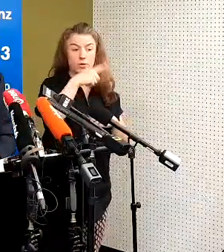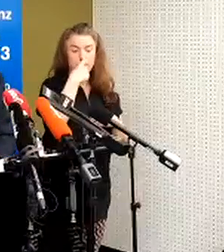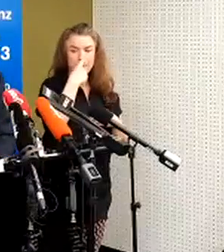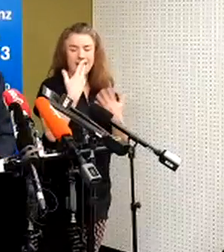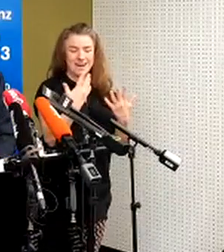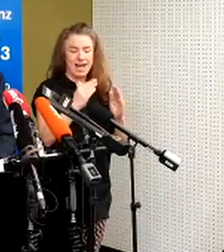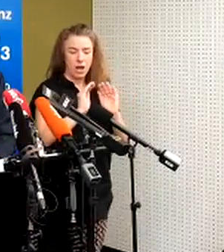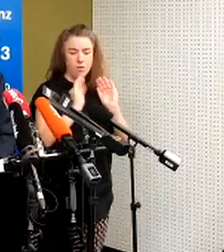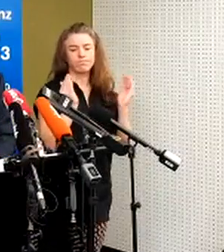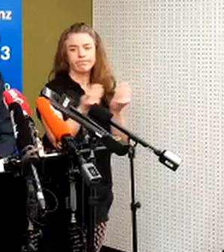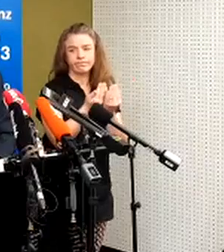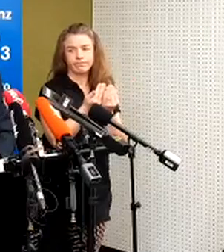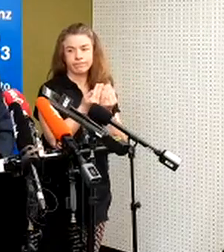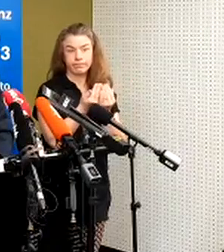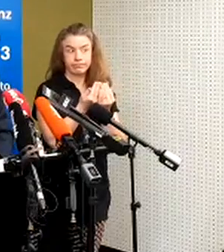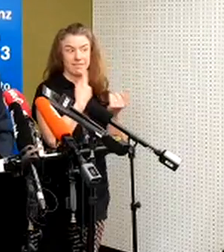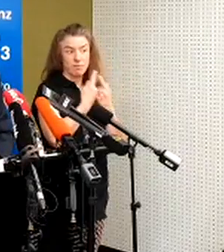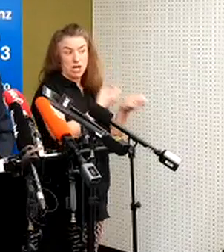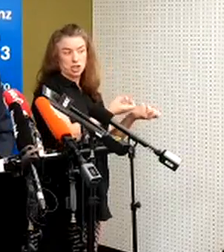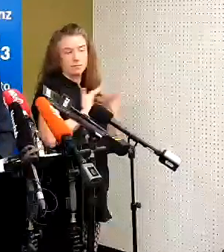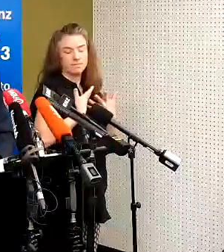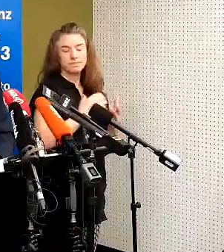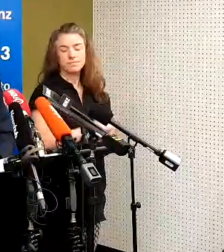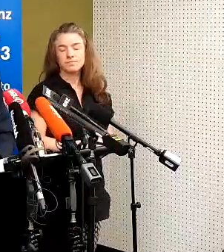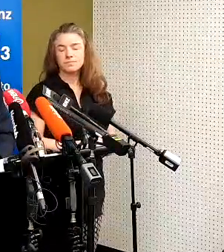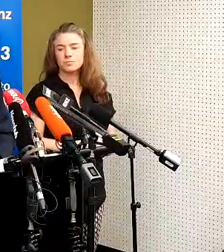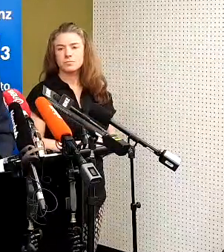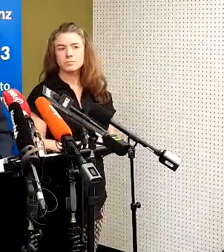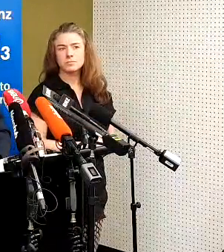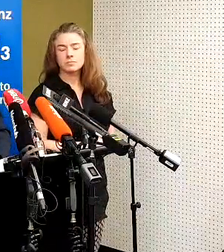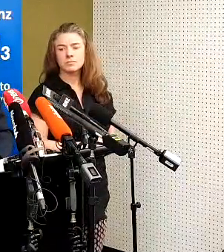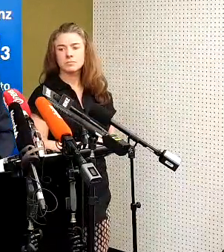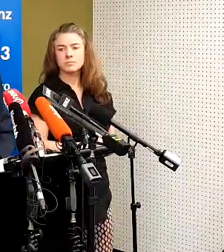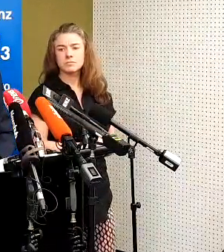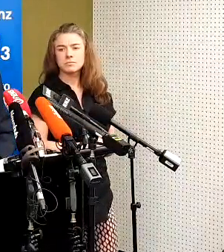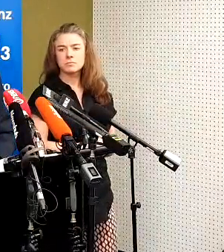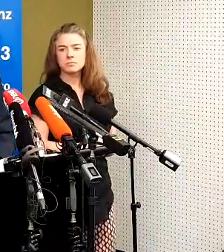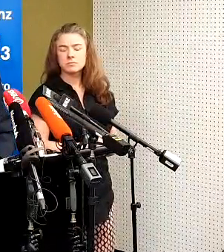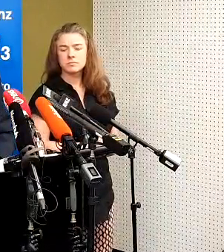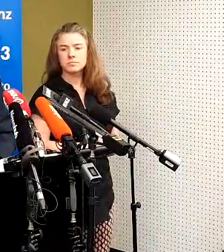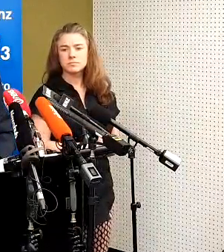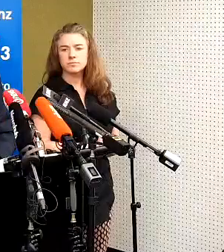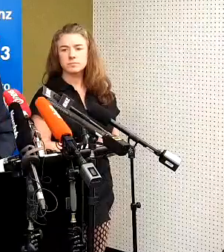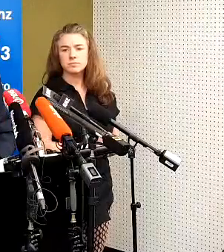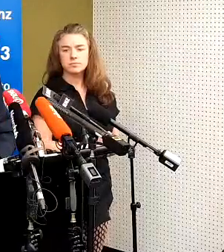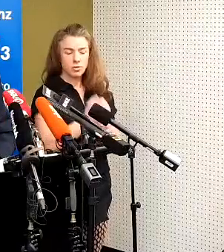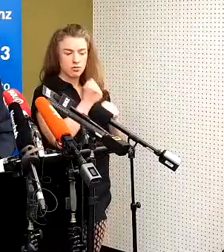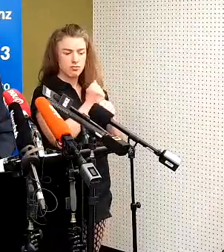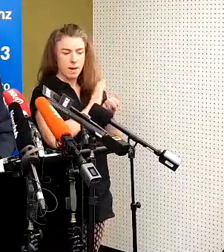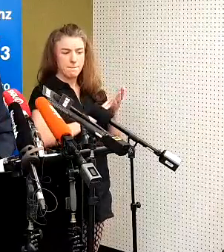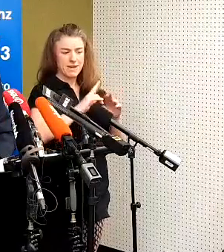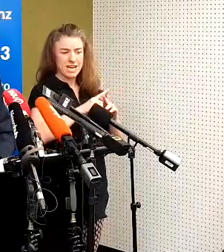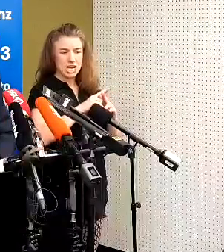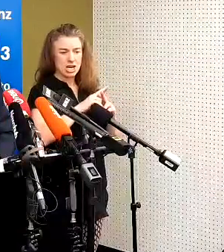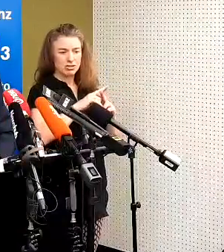in self-isolation, yes. That's my understanding. Are you able to provide more details as to where the grandparent